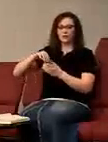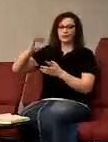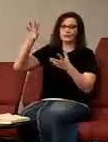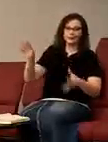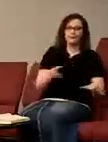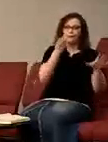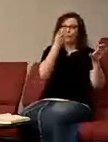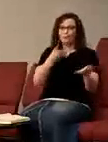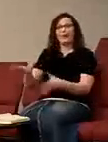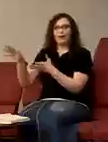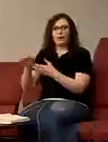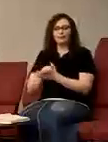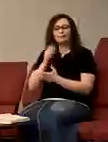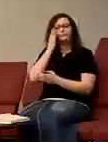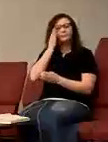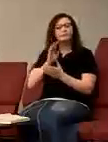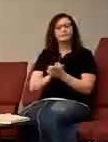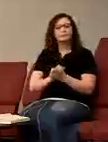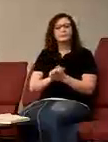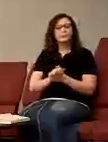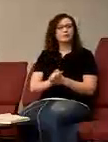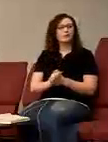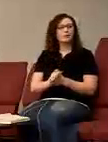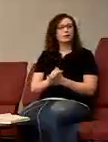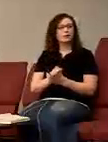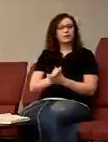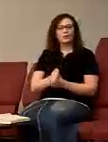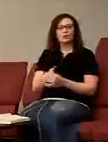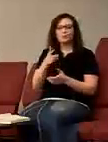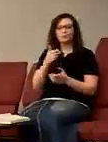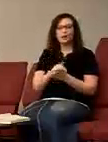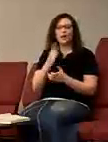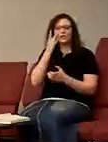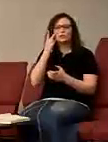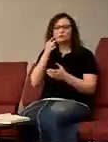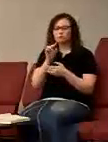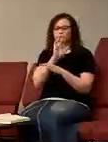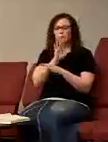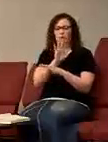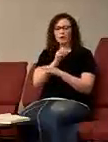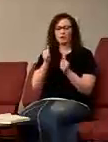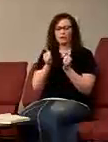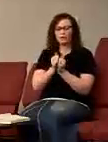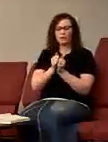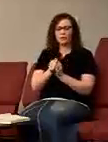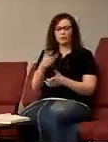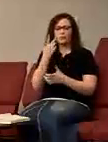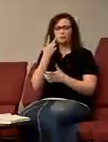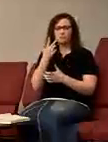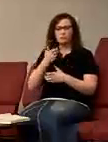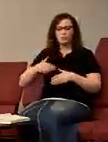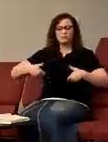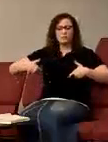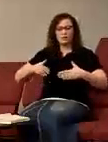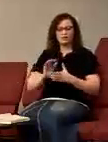monkeys, so that was a part of a video thing, and there's three of them up there, and they're trying to knock each other down, and they're like 80, 90 feet in the air, you